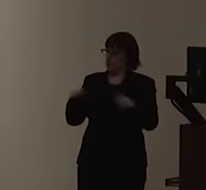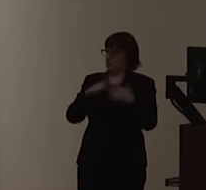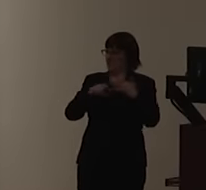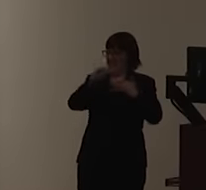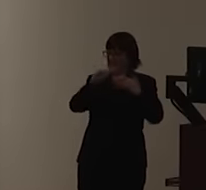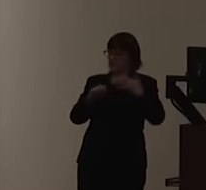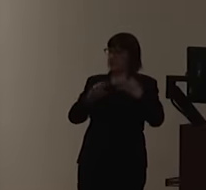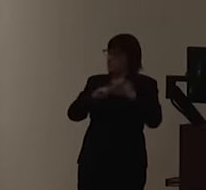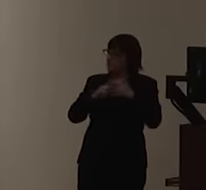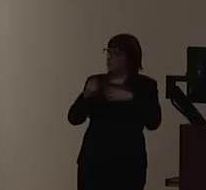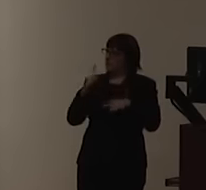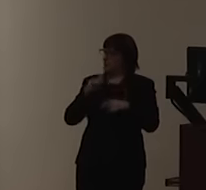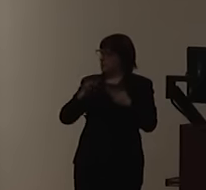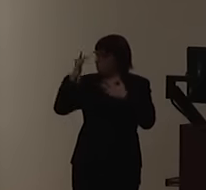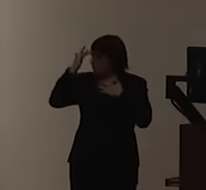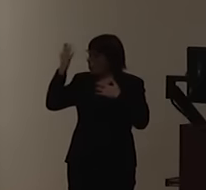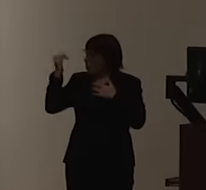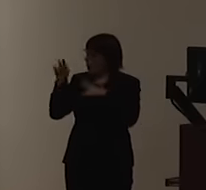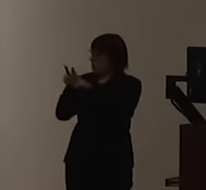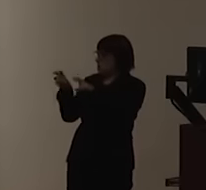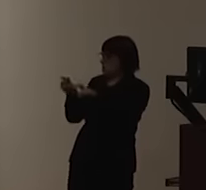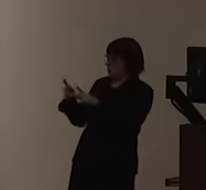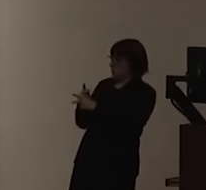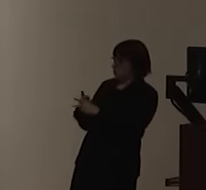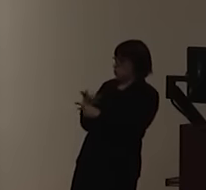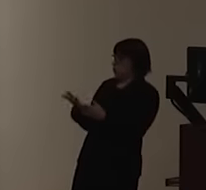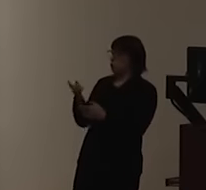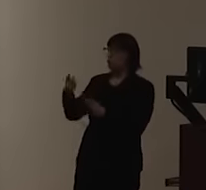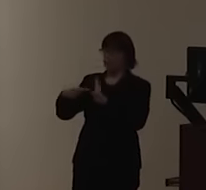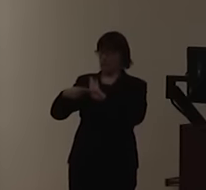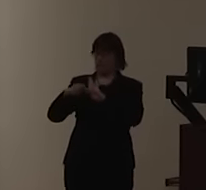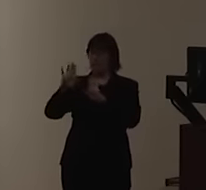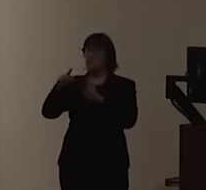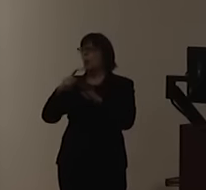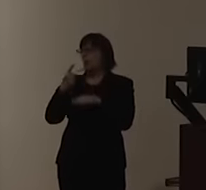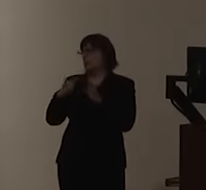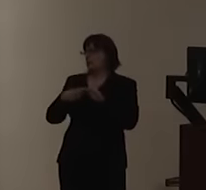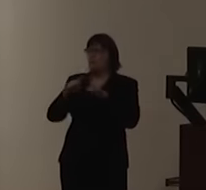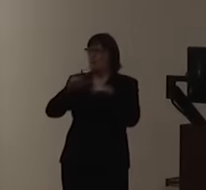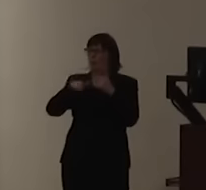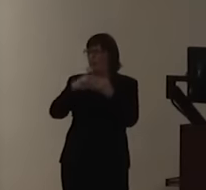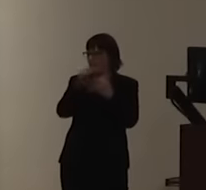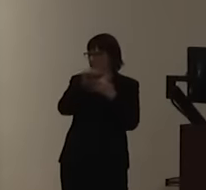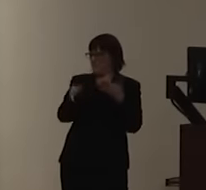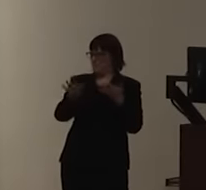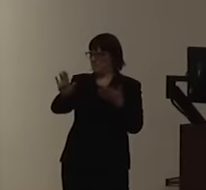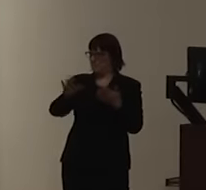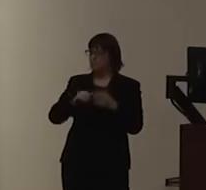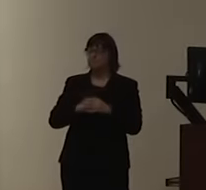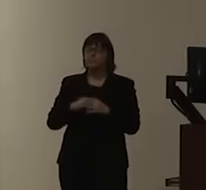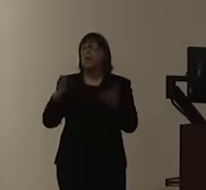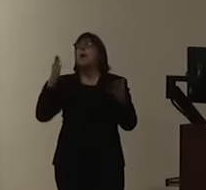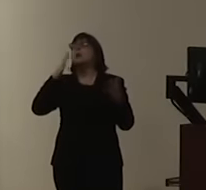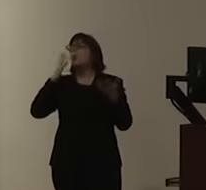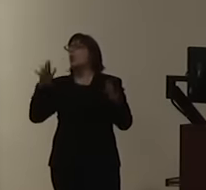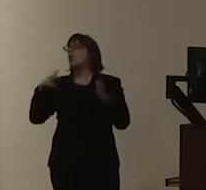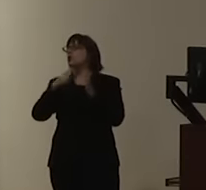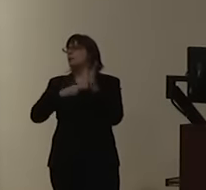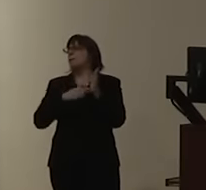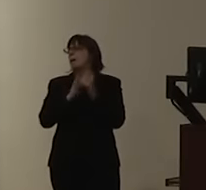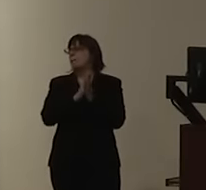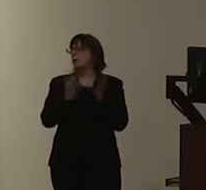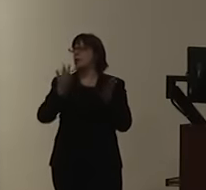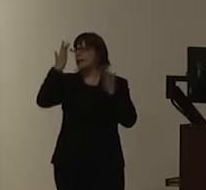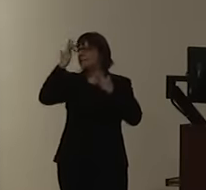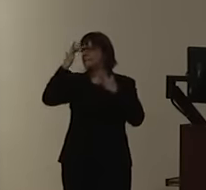people to fall so ill. So let me give an example, but they're all the same. Now, I know you've all read my book, Infections